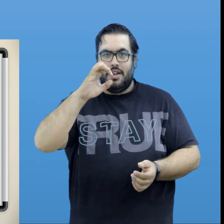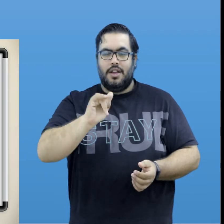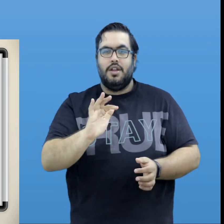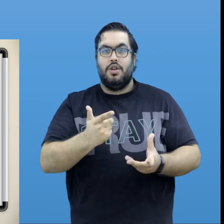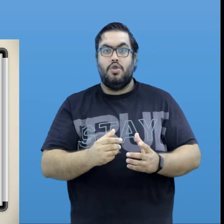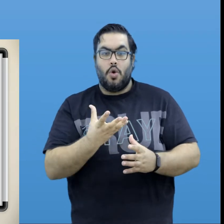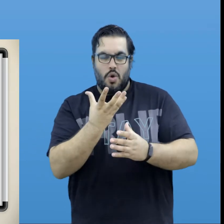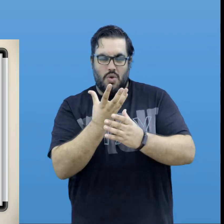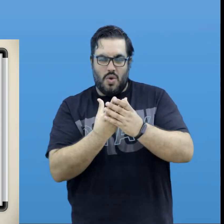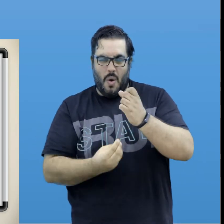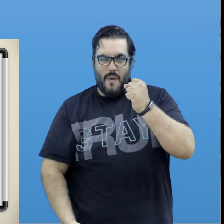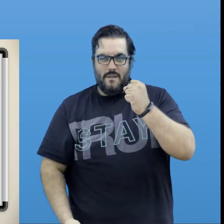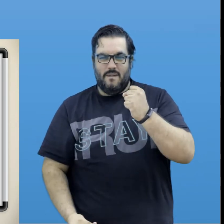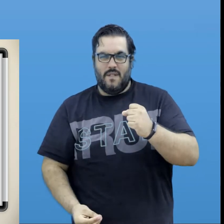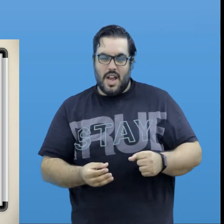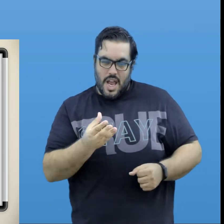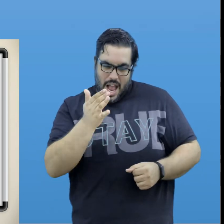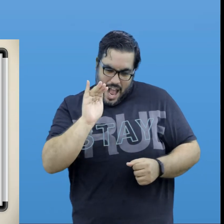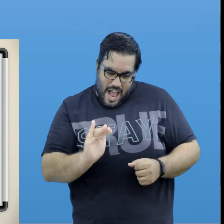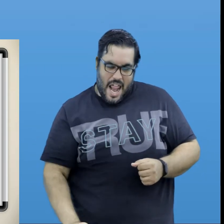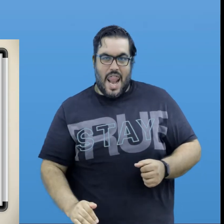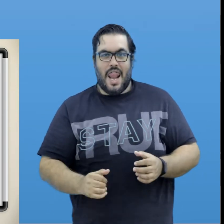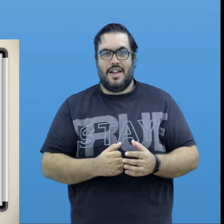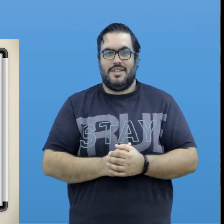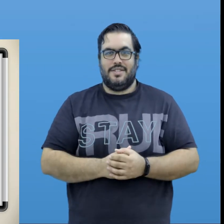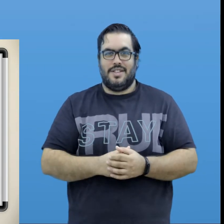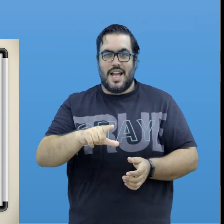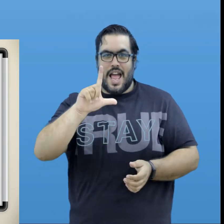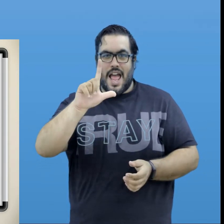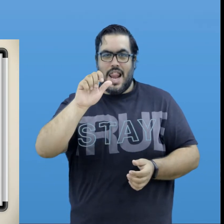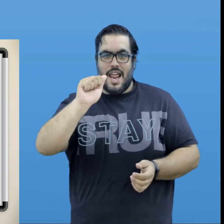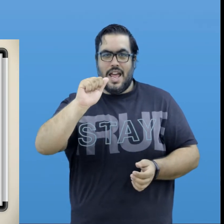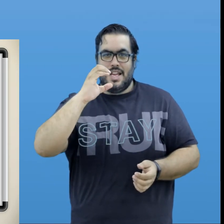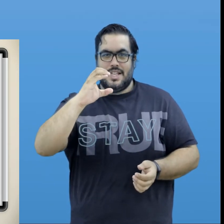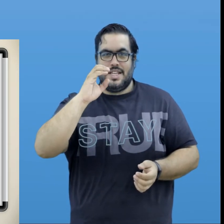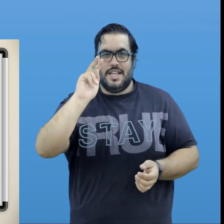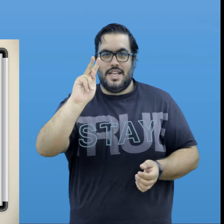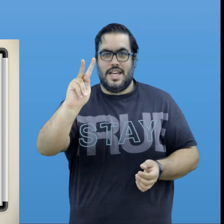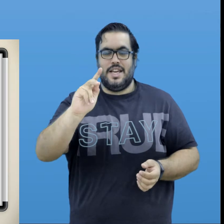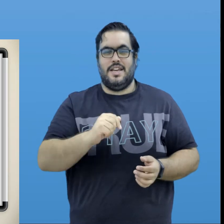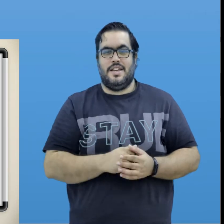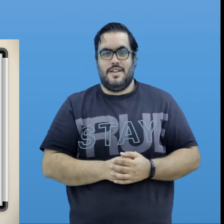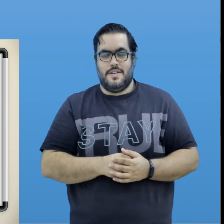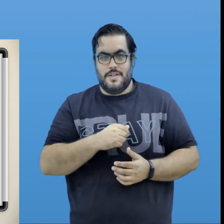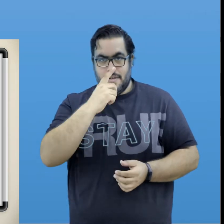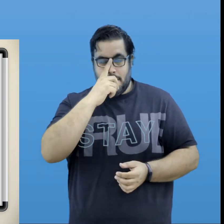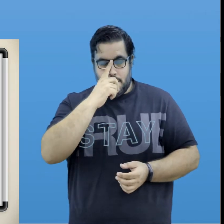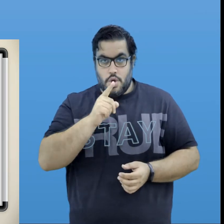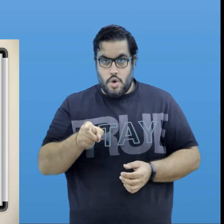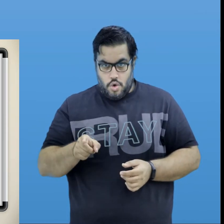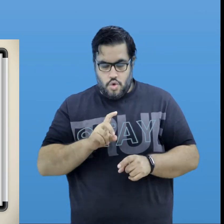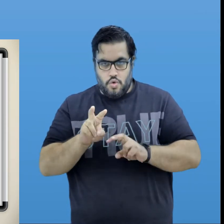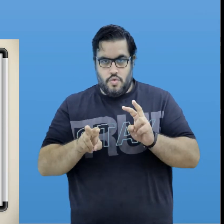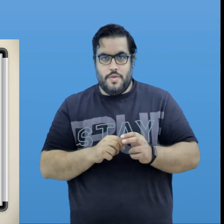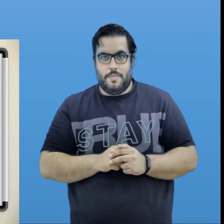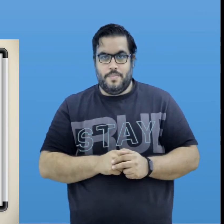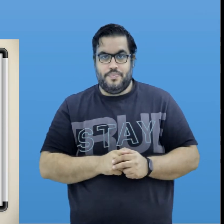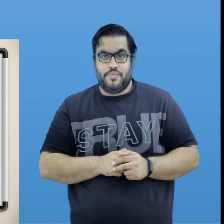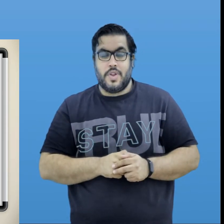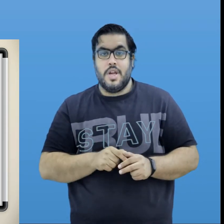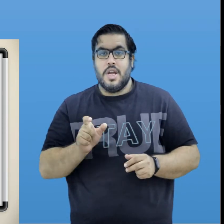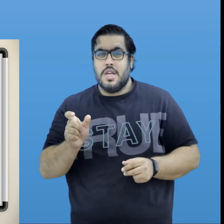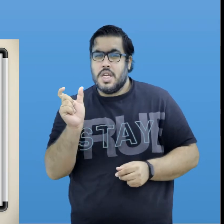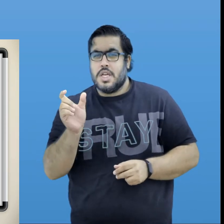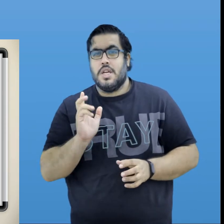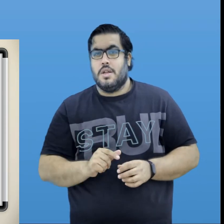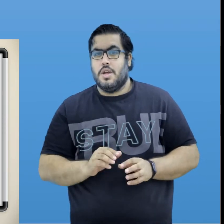We also didn't mention vitamin A because the question is asking us about vitamins in general. So